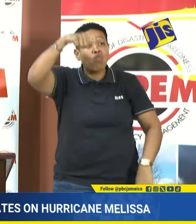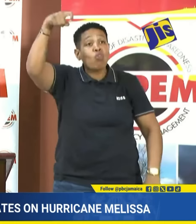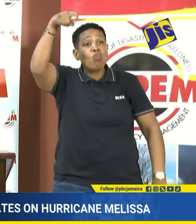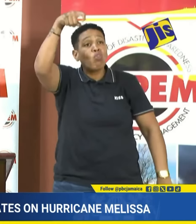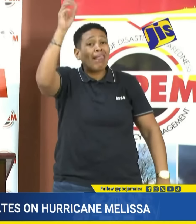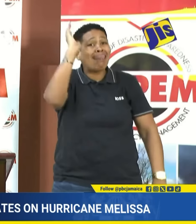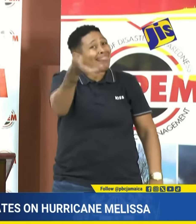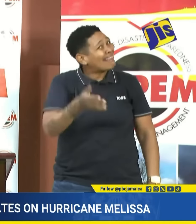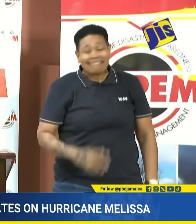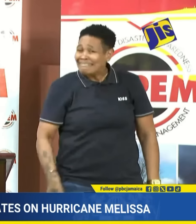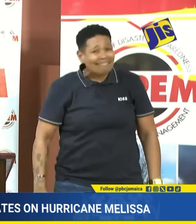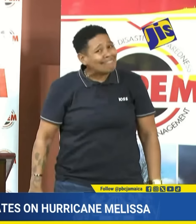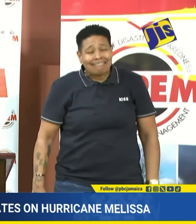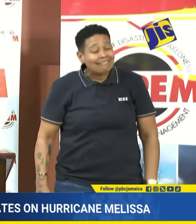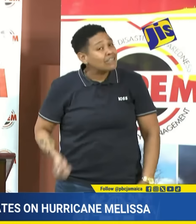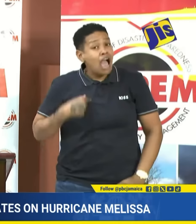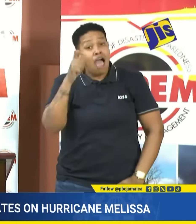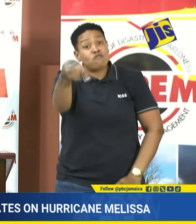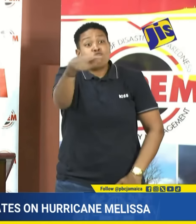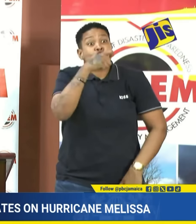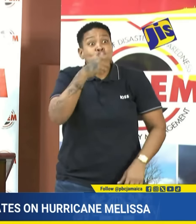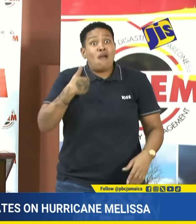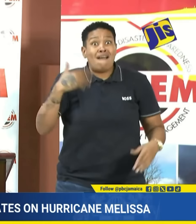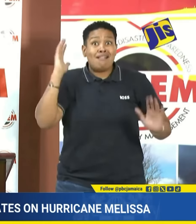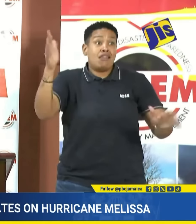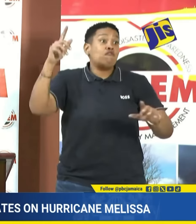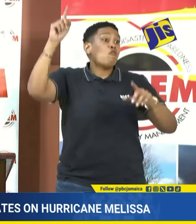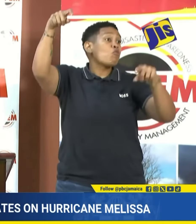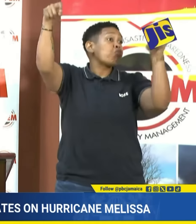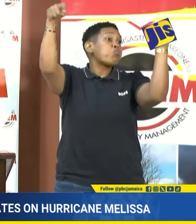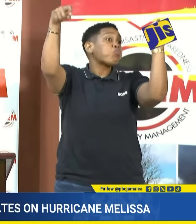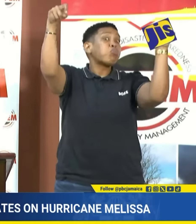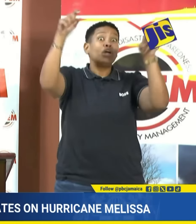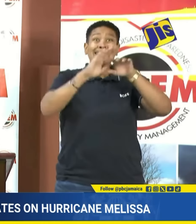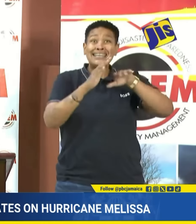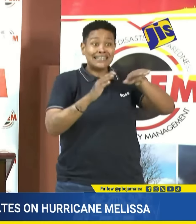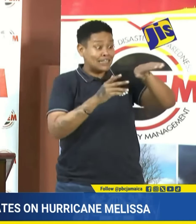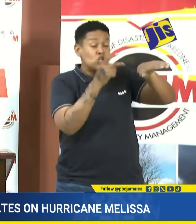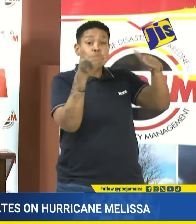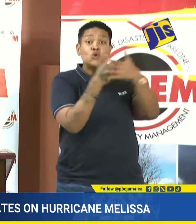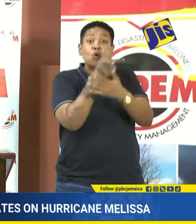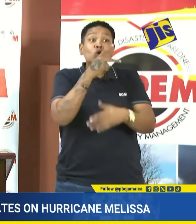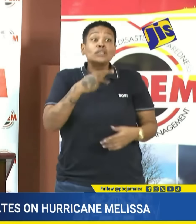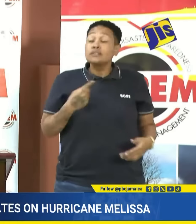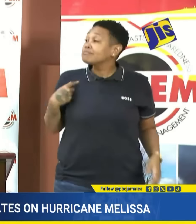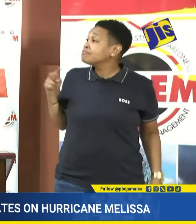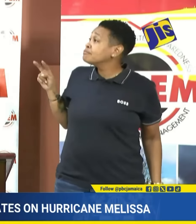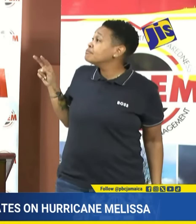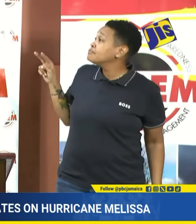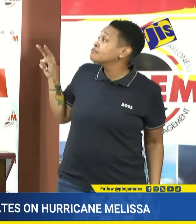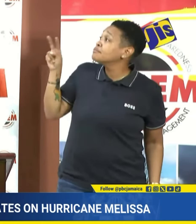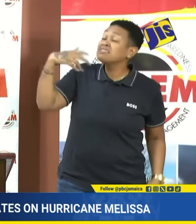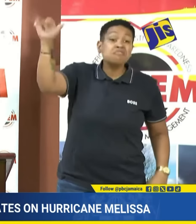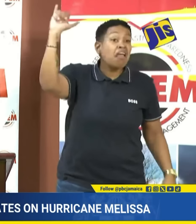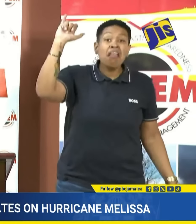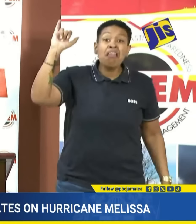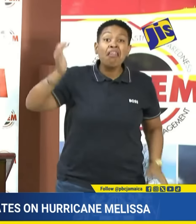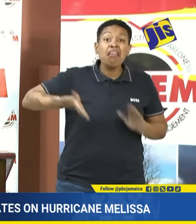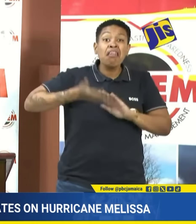asking those who have up those cranes, right around here in New Kingston, you see them up, still